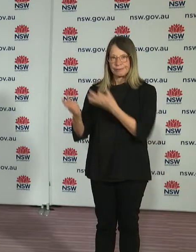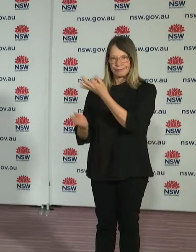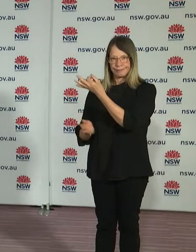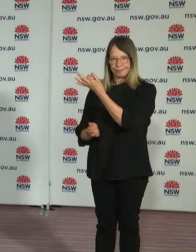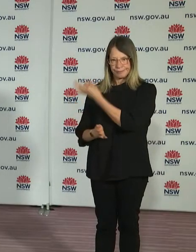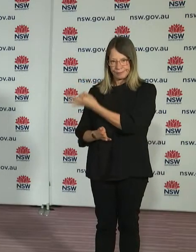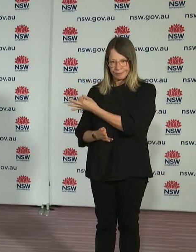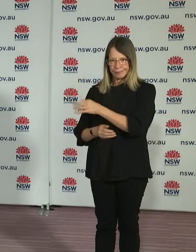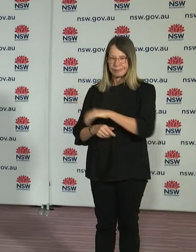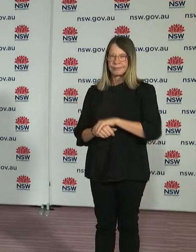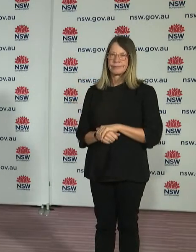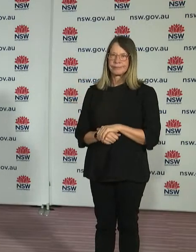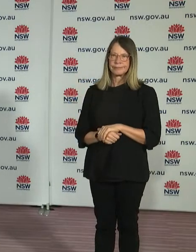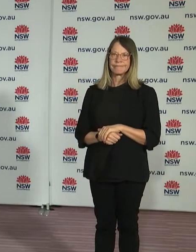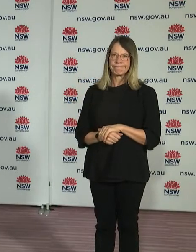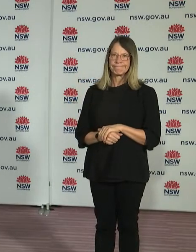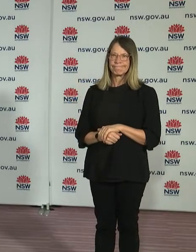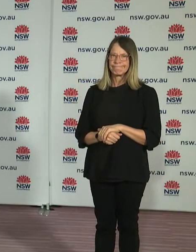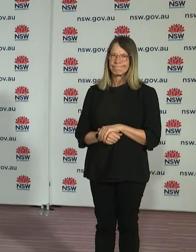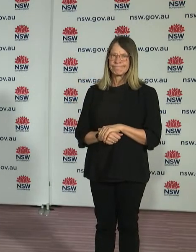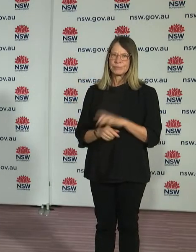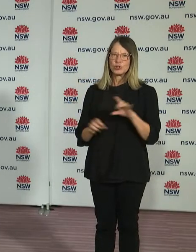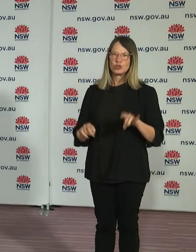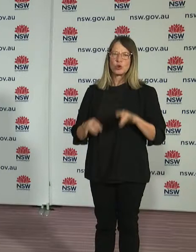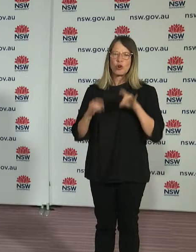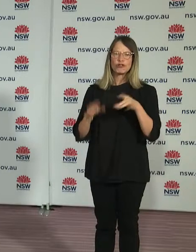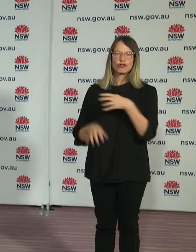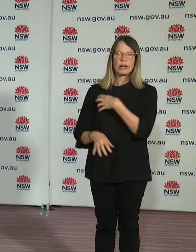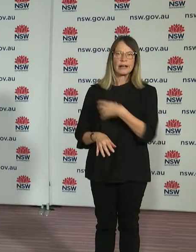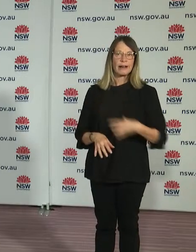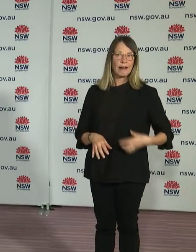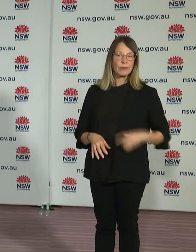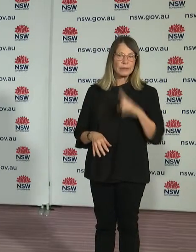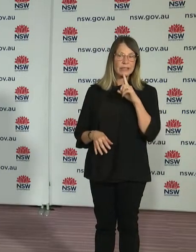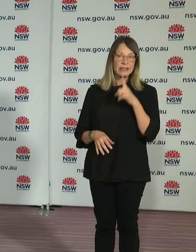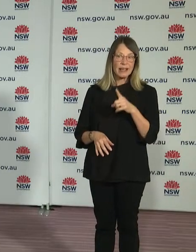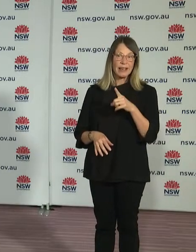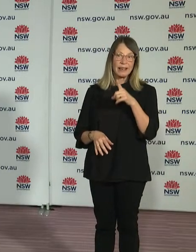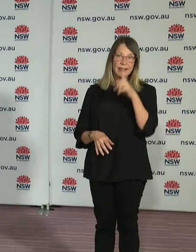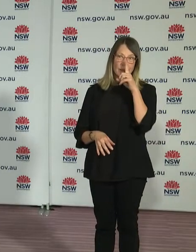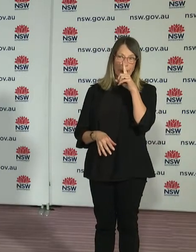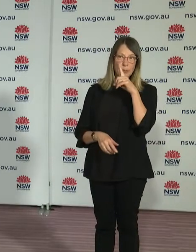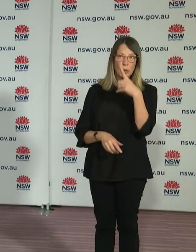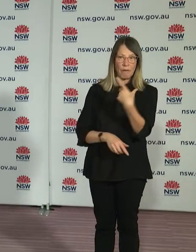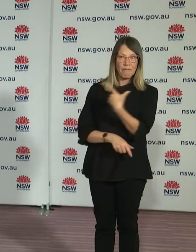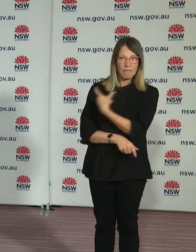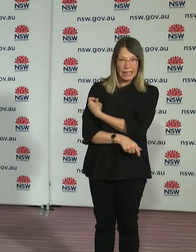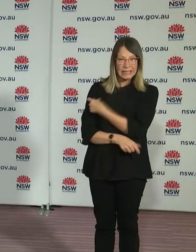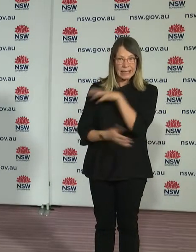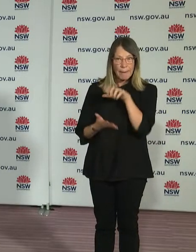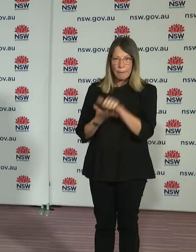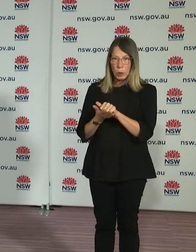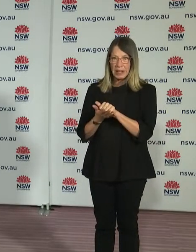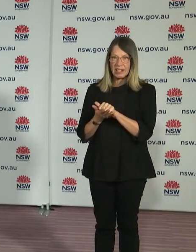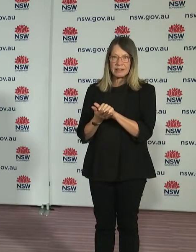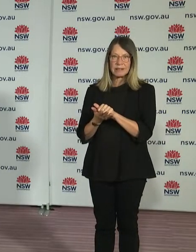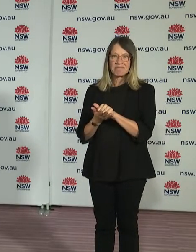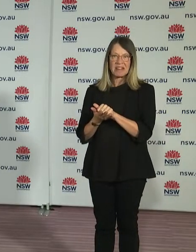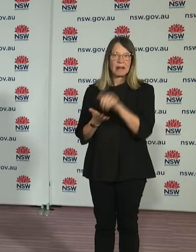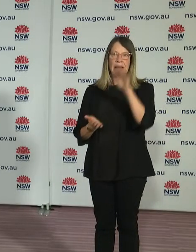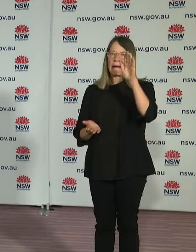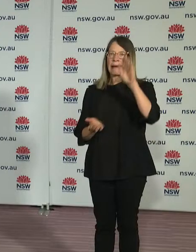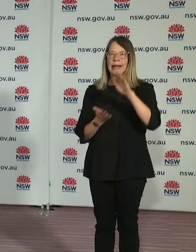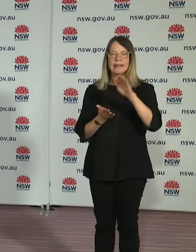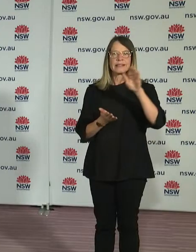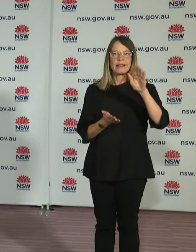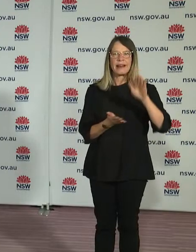are very rapidly decreasing. Are you still getting good, strong bookings, and are you still confident about that prediction of yours of 92%? I'm actually going,